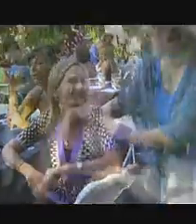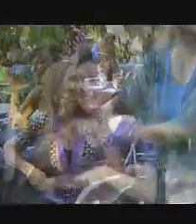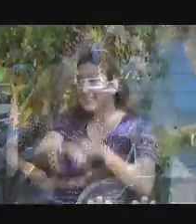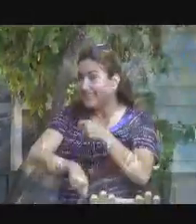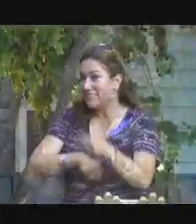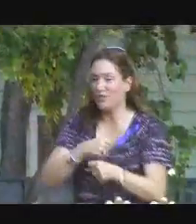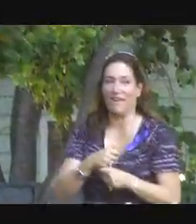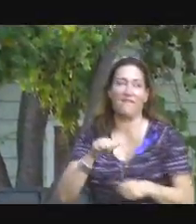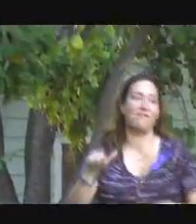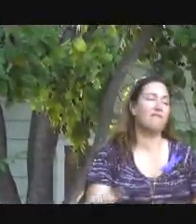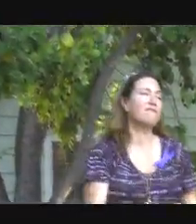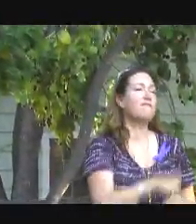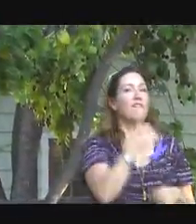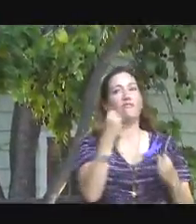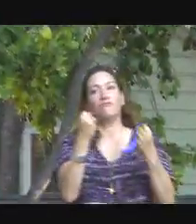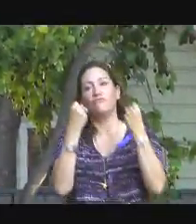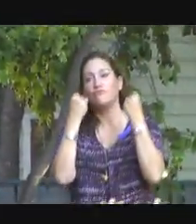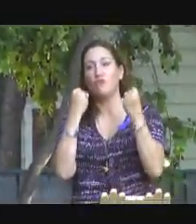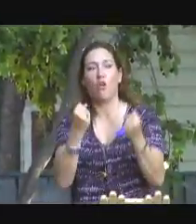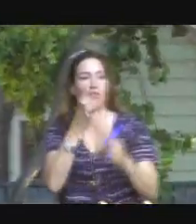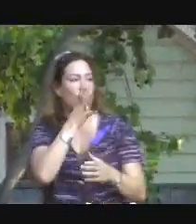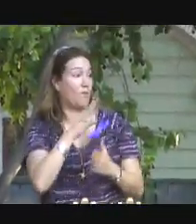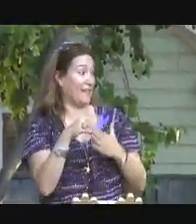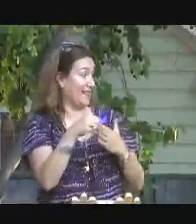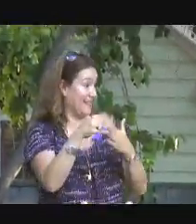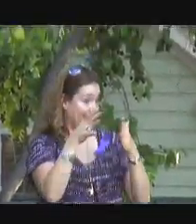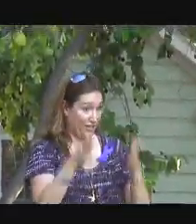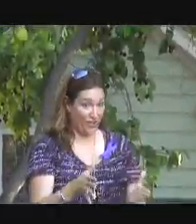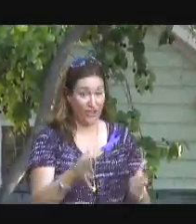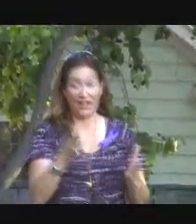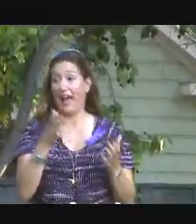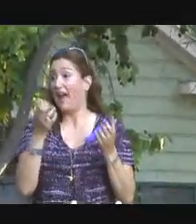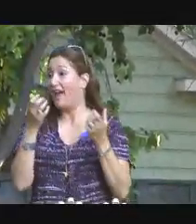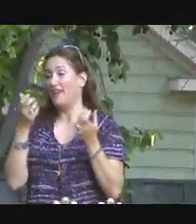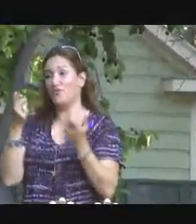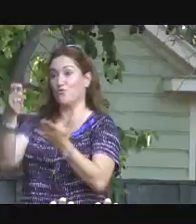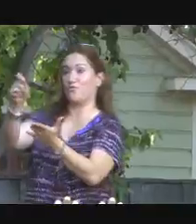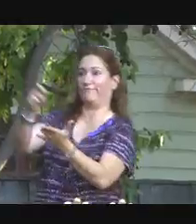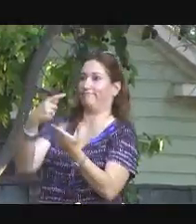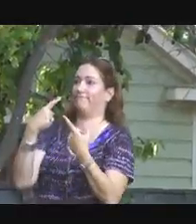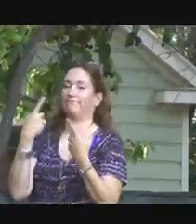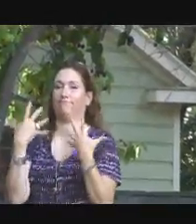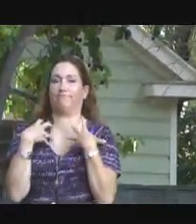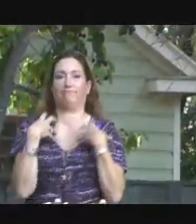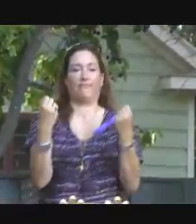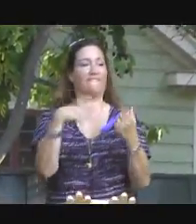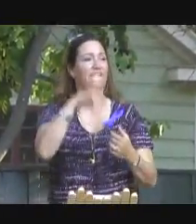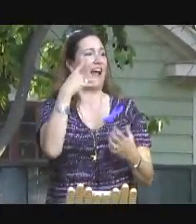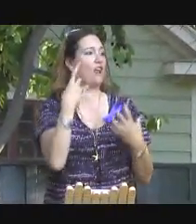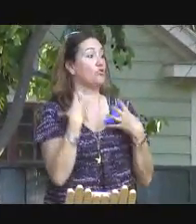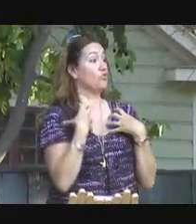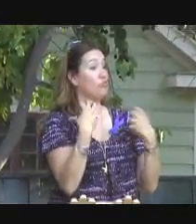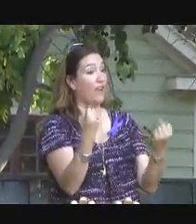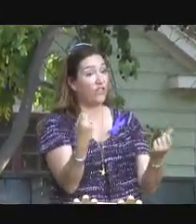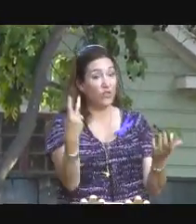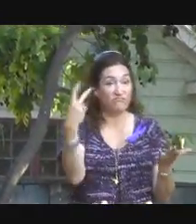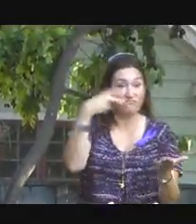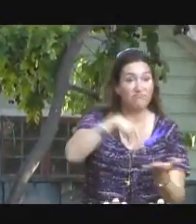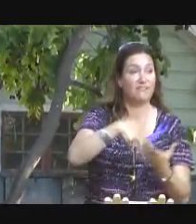very strong women advocates. And so this year we have another very strong leader. And this woman, you know,